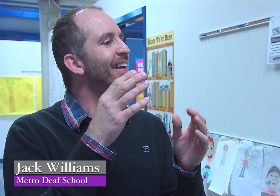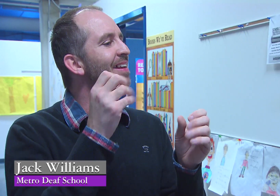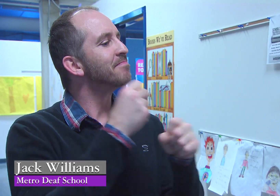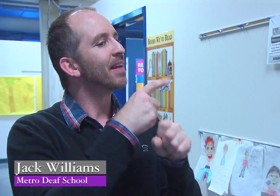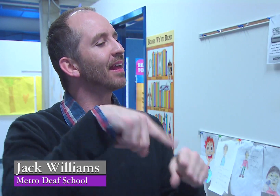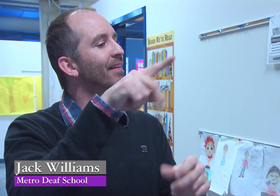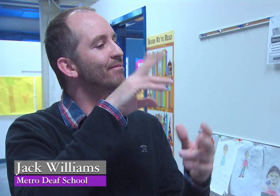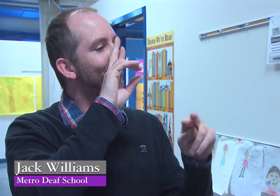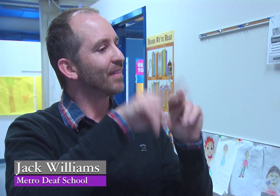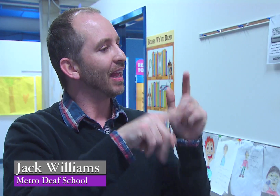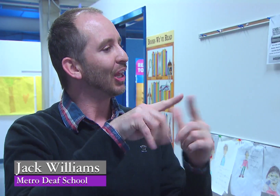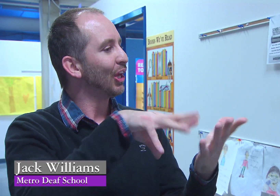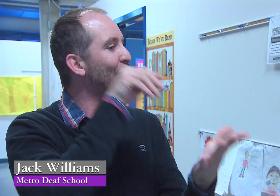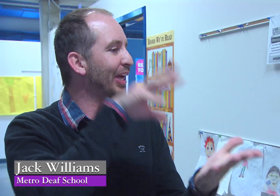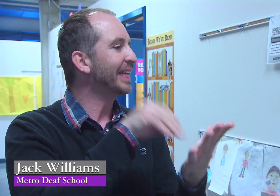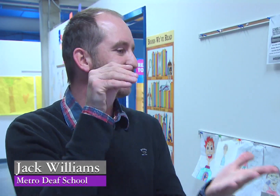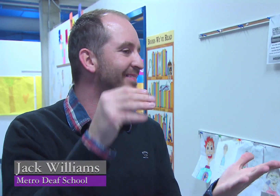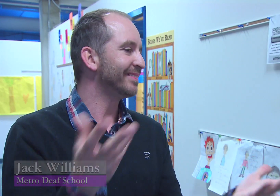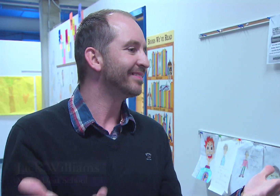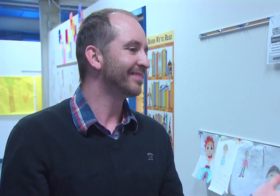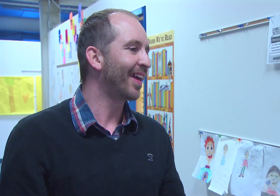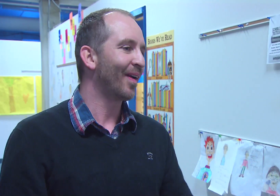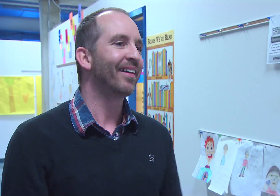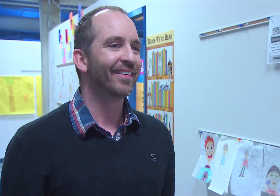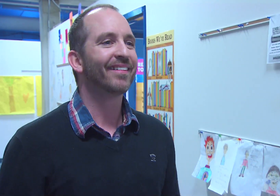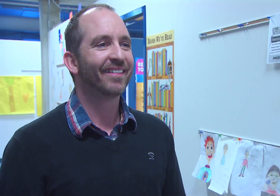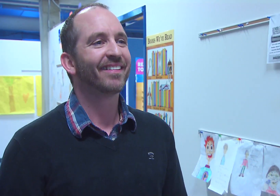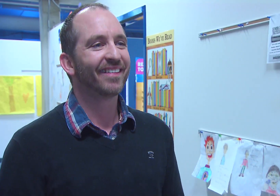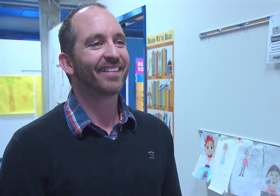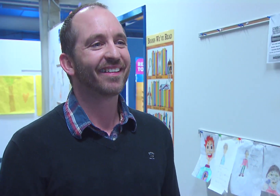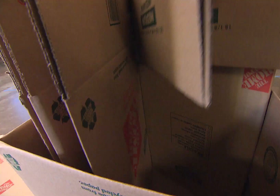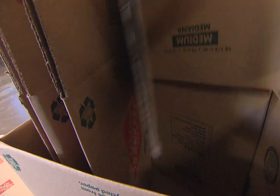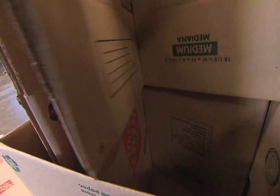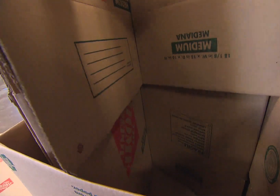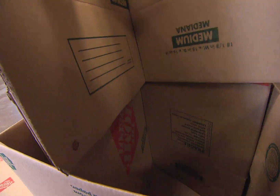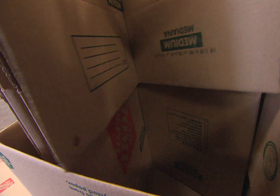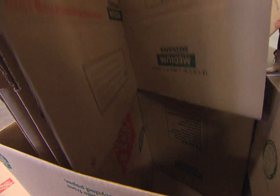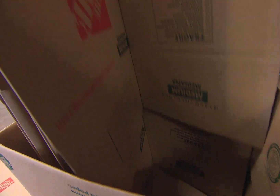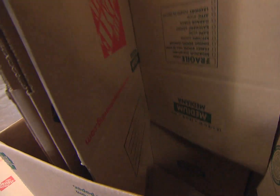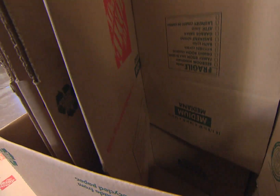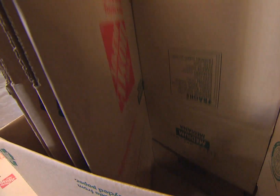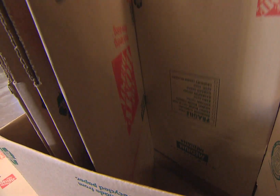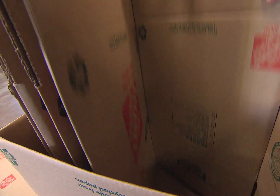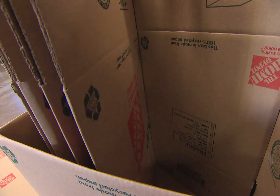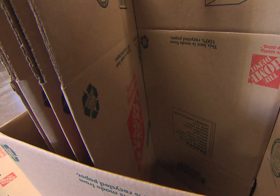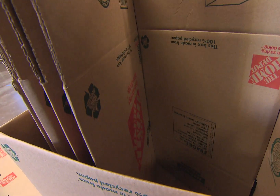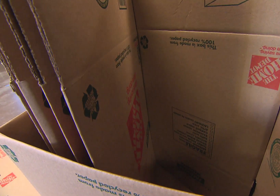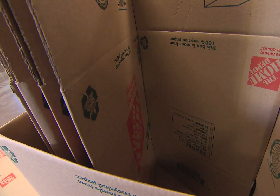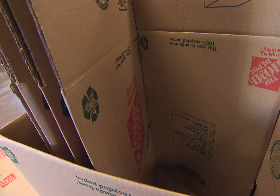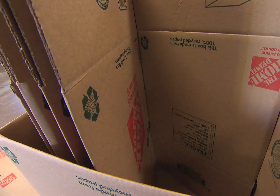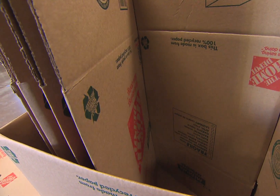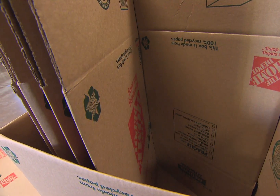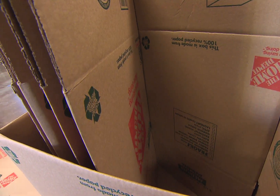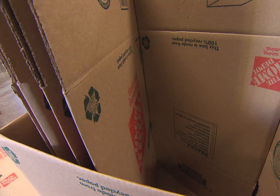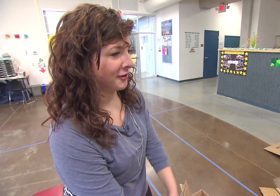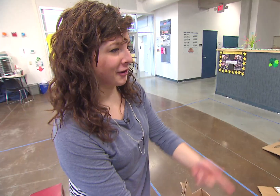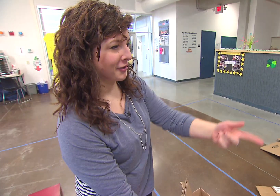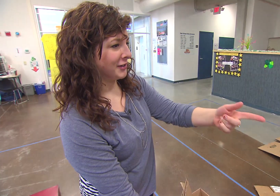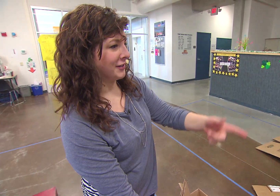because it's a fun learning environment. This lesson ends with clean up and reflection. Carter here